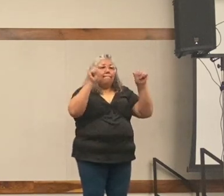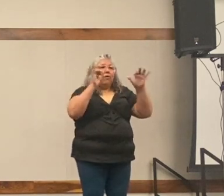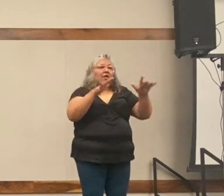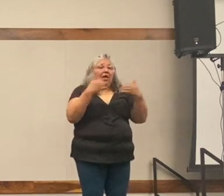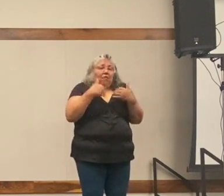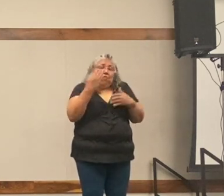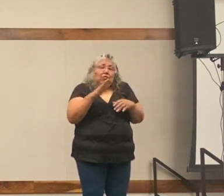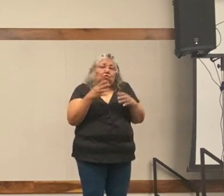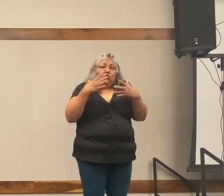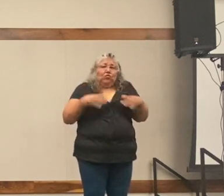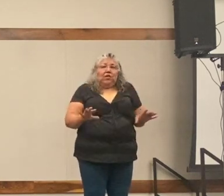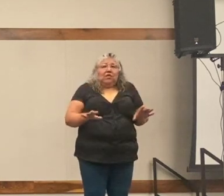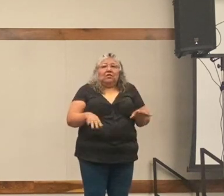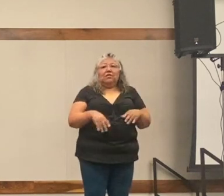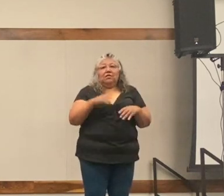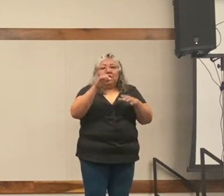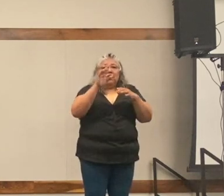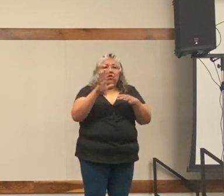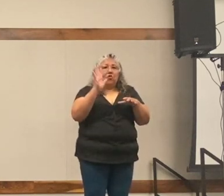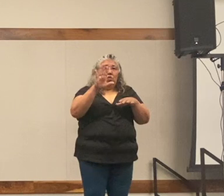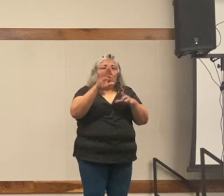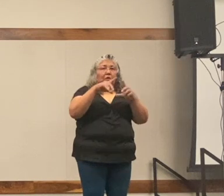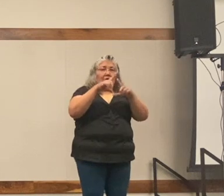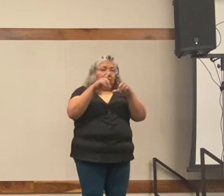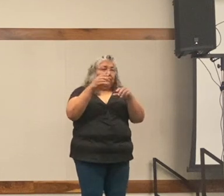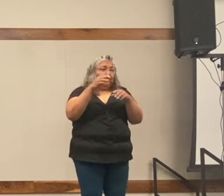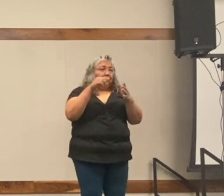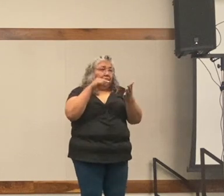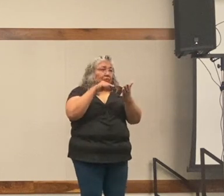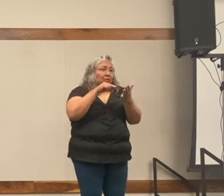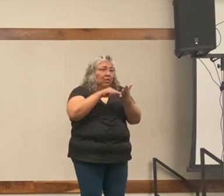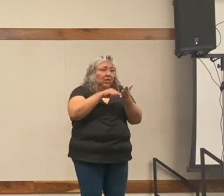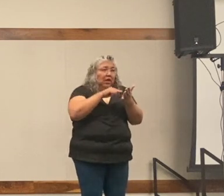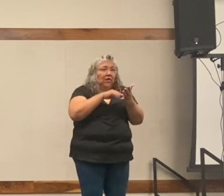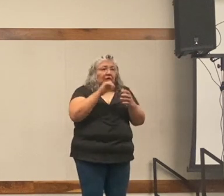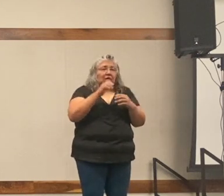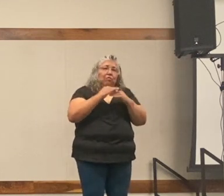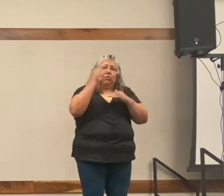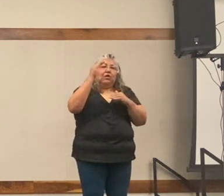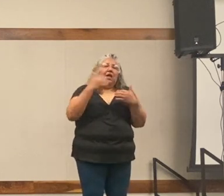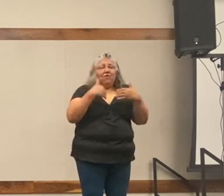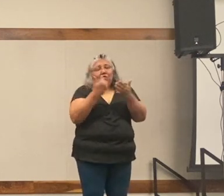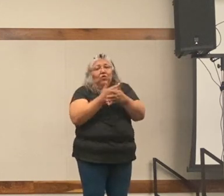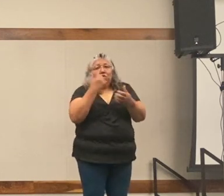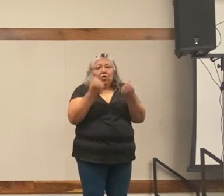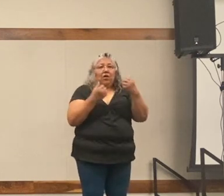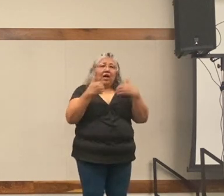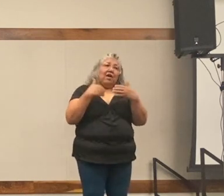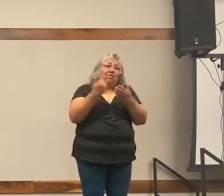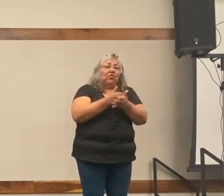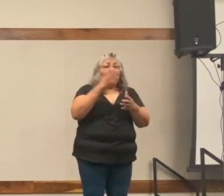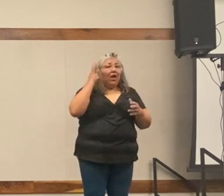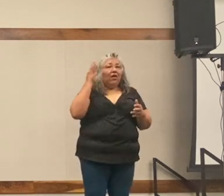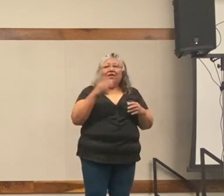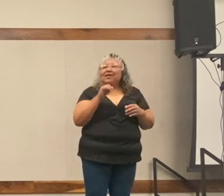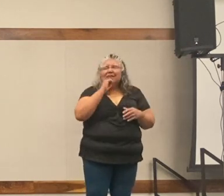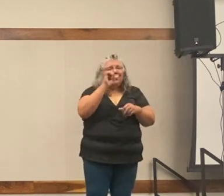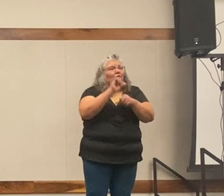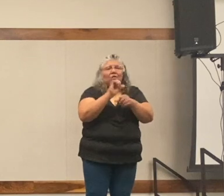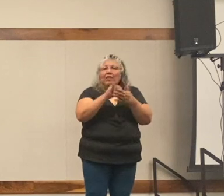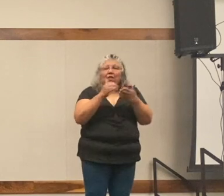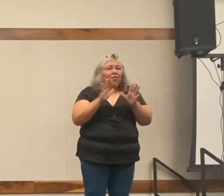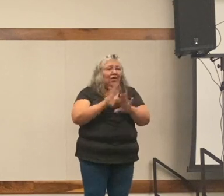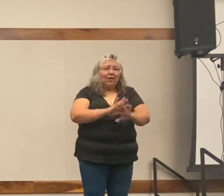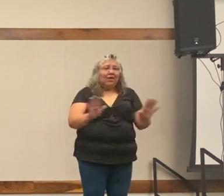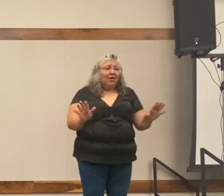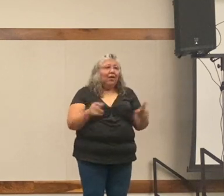dress. Beep, your check account is huge. Beep, you got the new car. Beep, you have new hair. It just doesn't work that way,